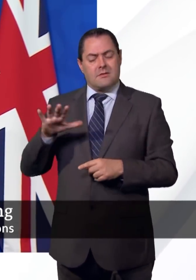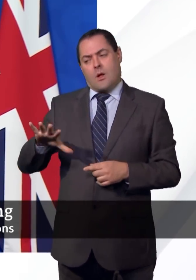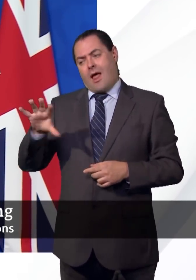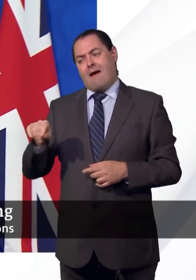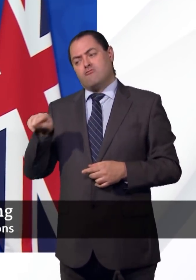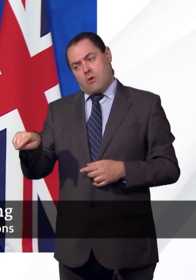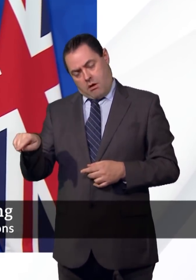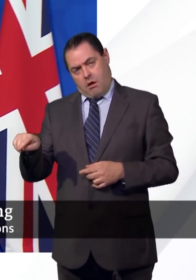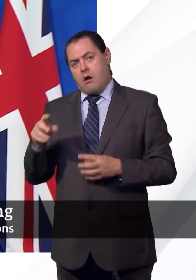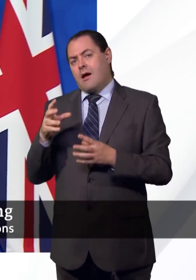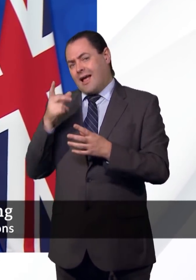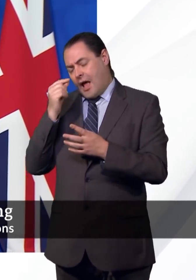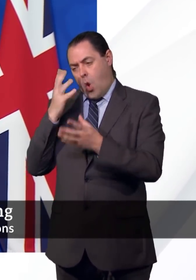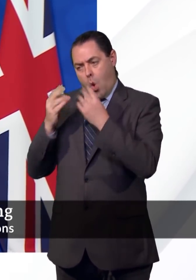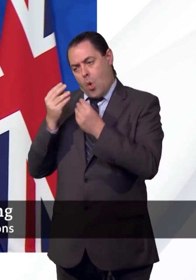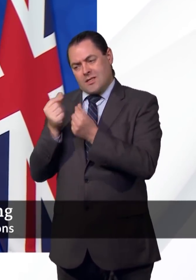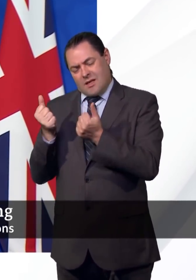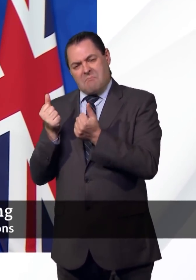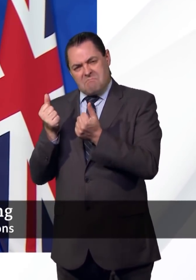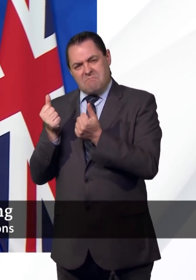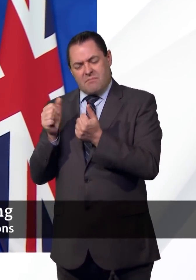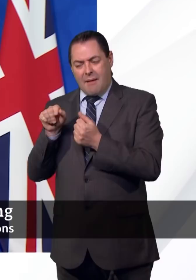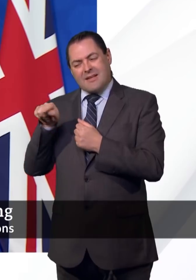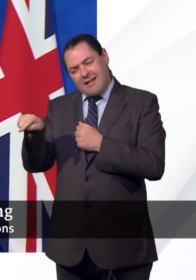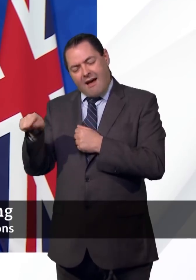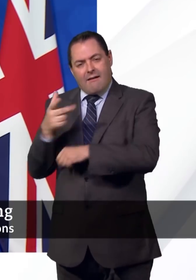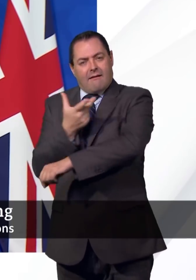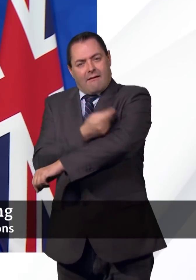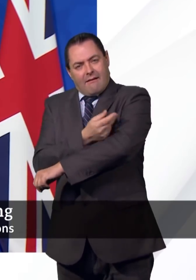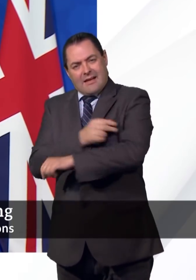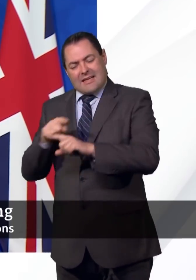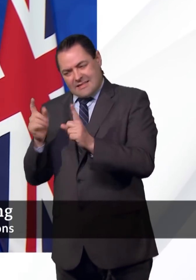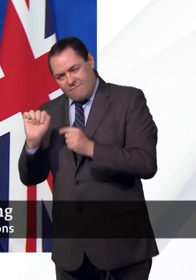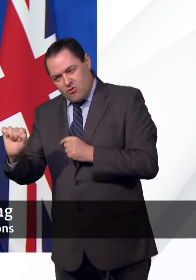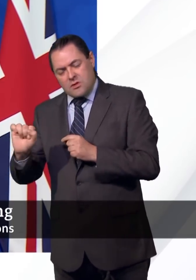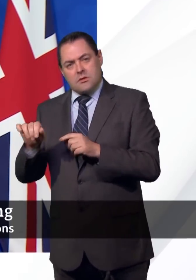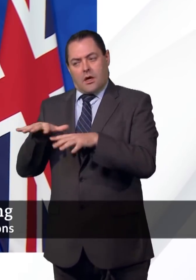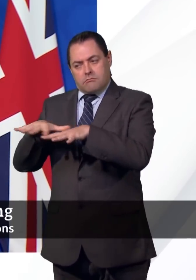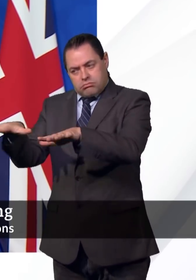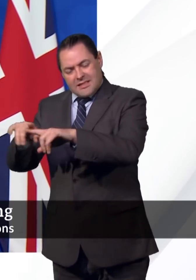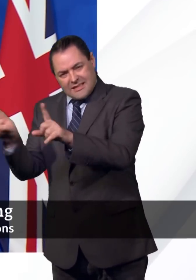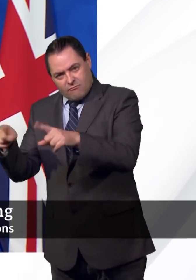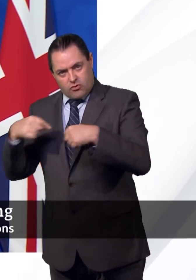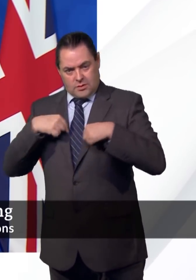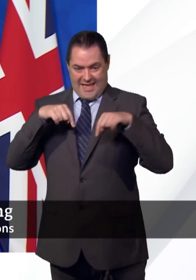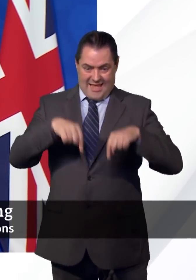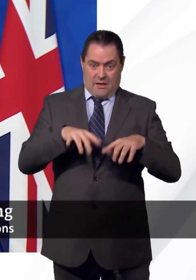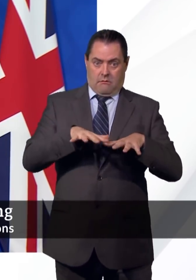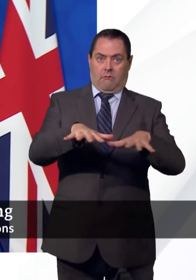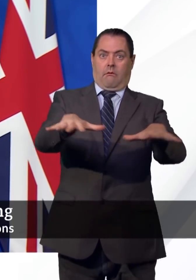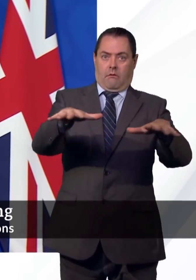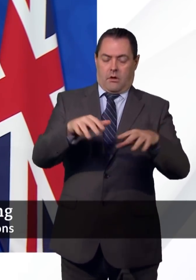different rates of vaccination, different rates of previous infection, we're seeing growth in cases